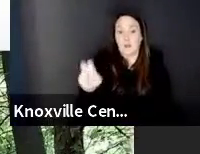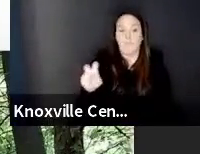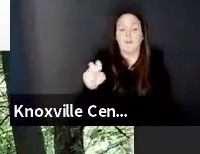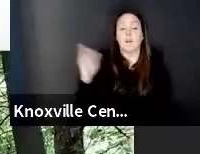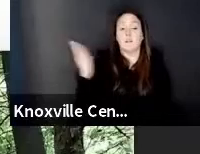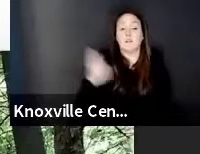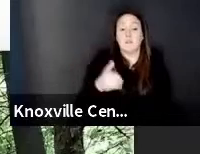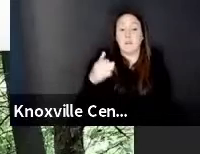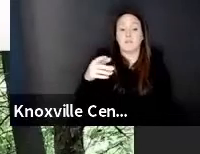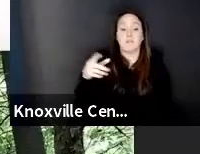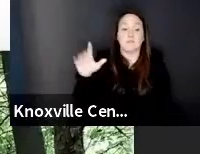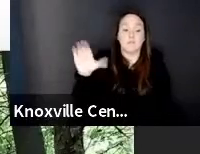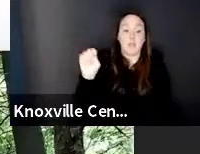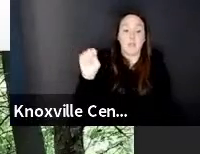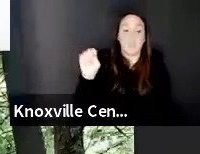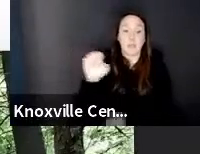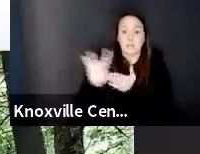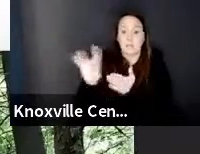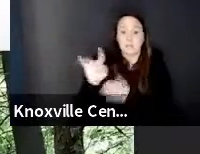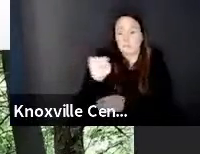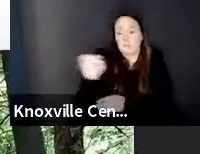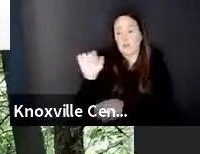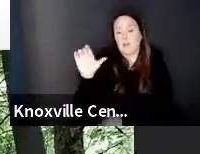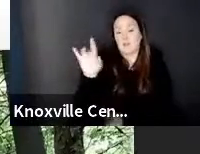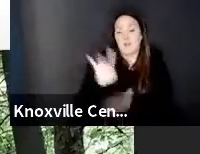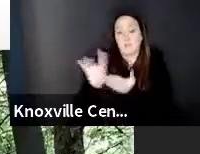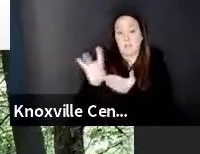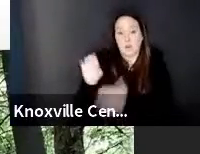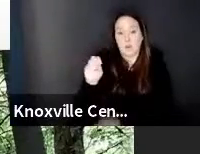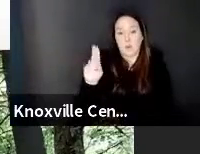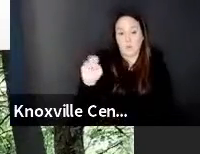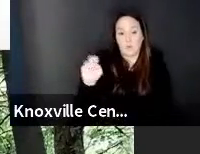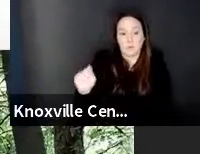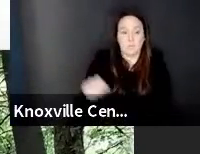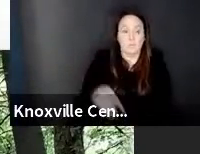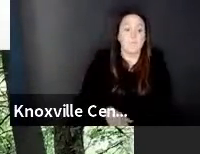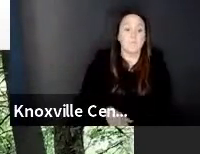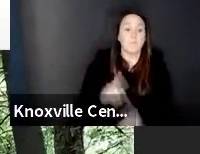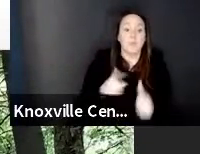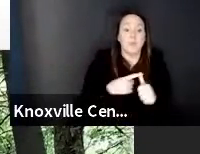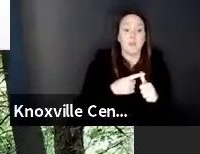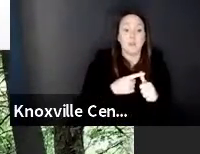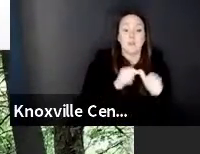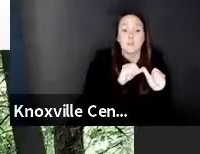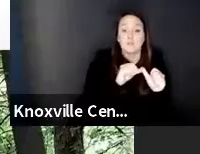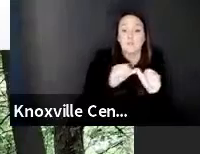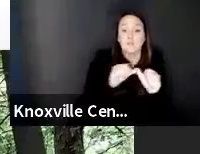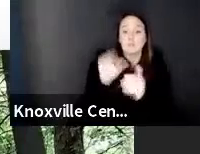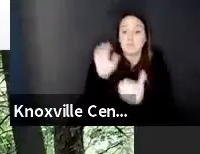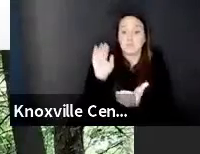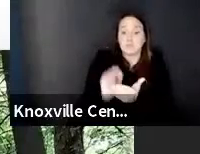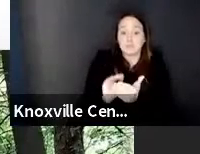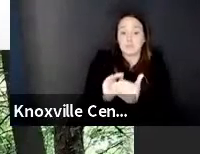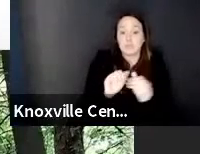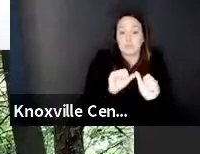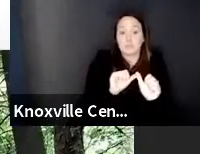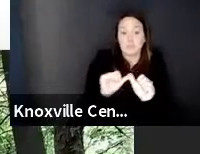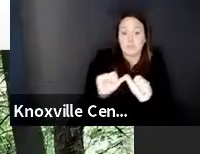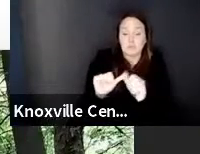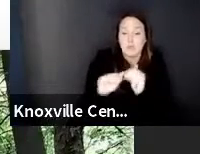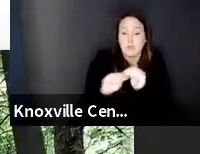covid.knoxcountytn.gov/case-count. Moving to the first benchmark, sustained reduction or stability in new cases for 14